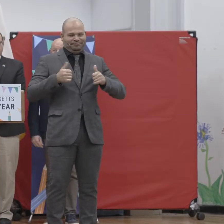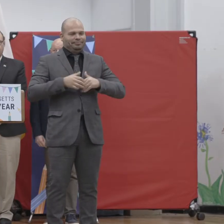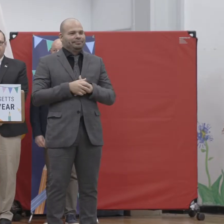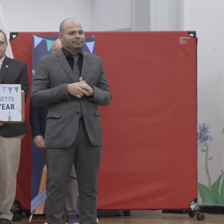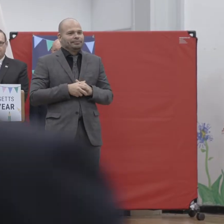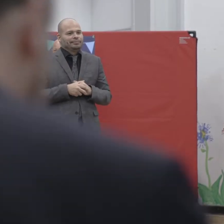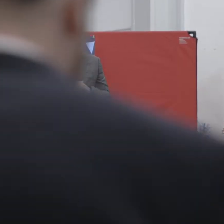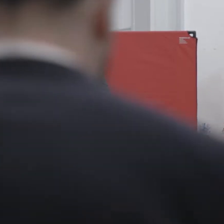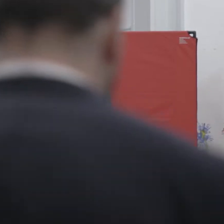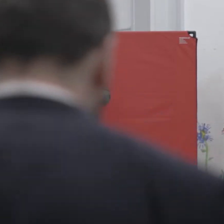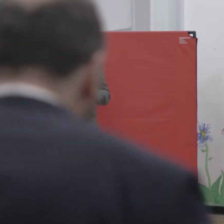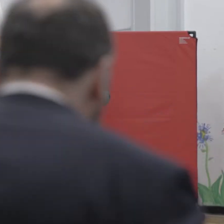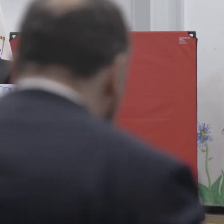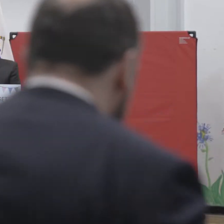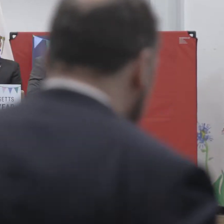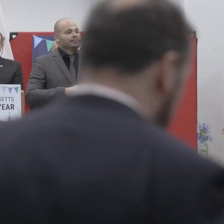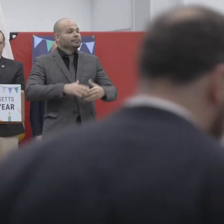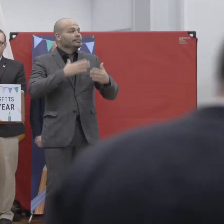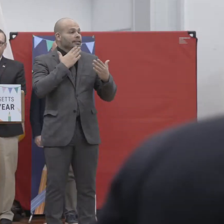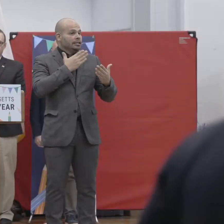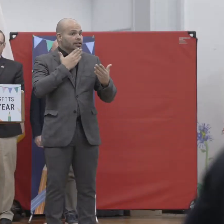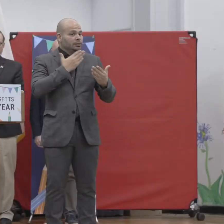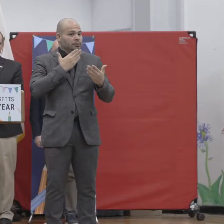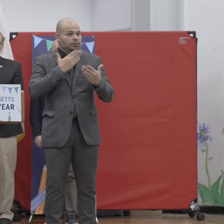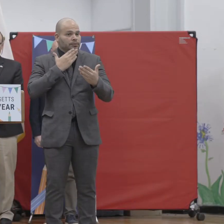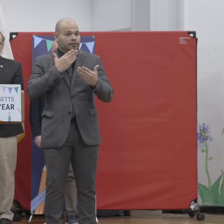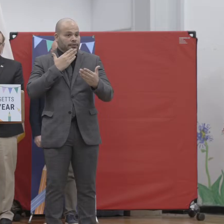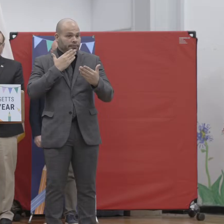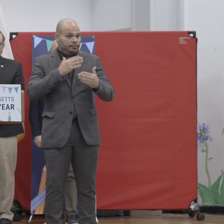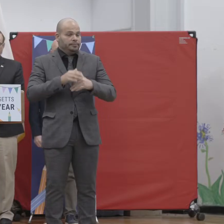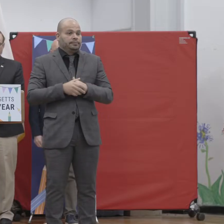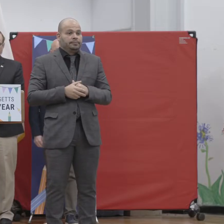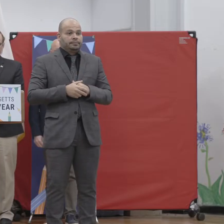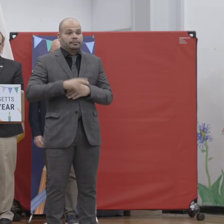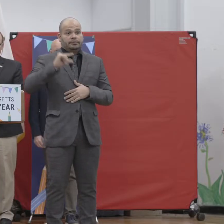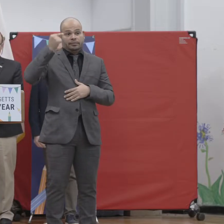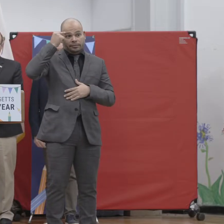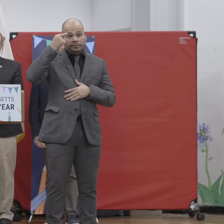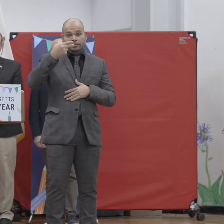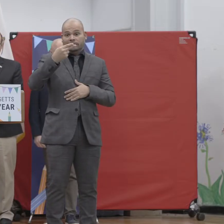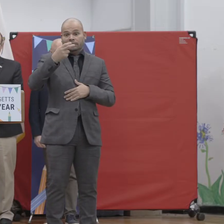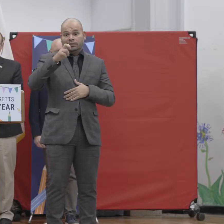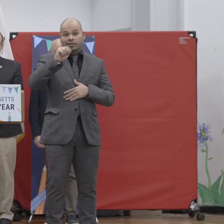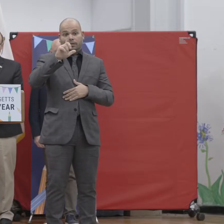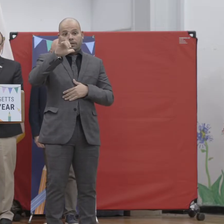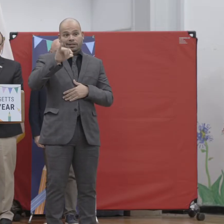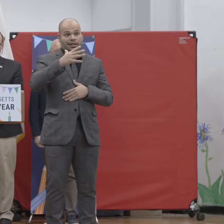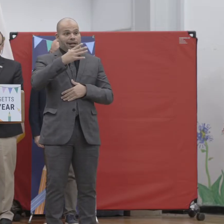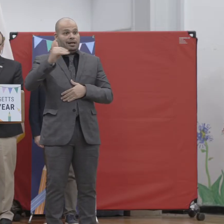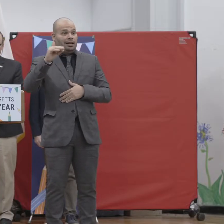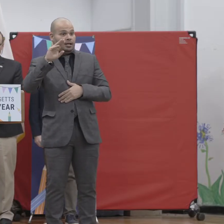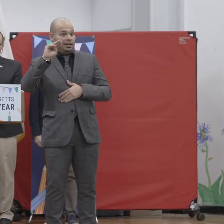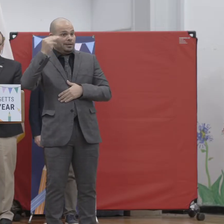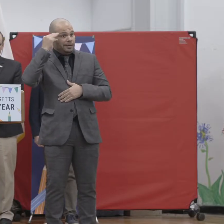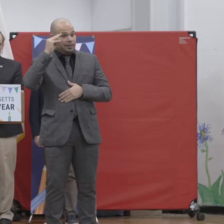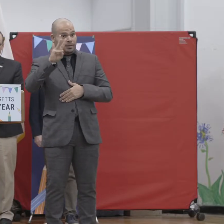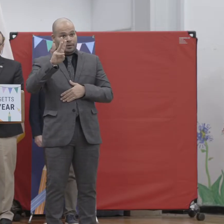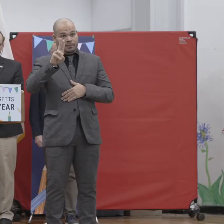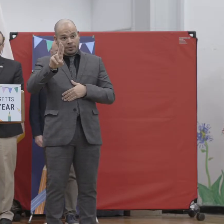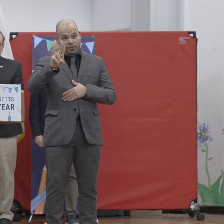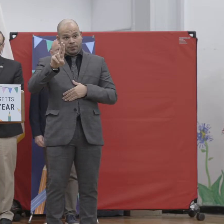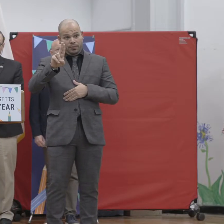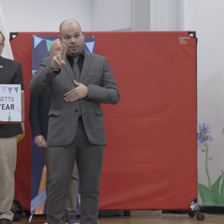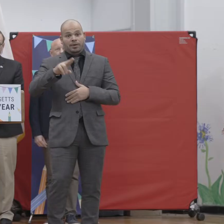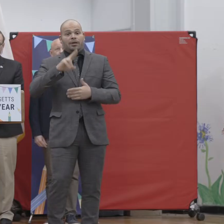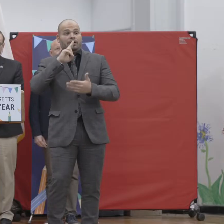I want to thank Governor Healey. I want to thank Mayor Wu, Secretary Tutwiler, Acting Commissioner Johnston,